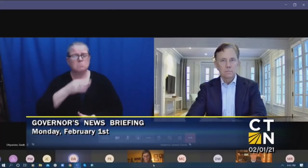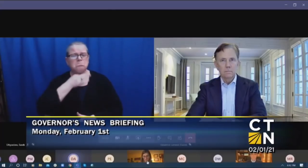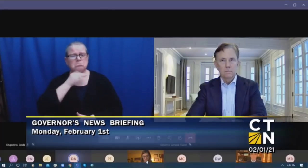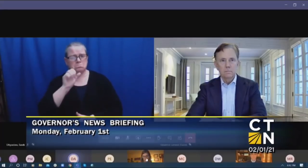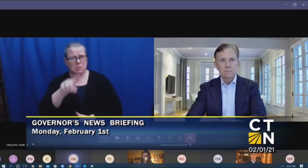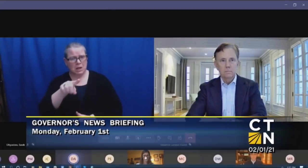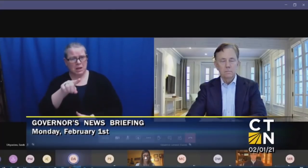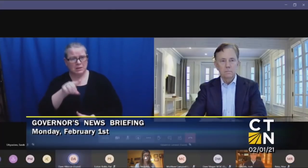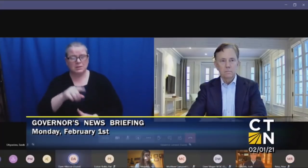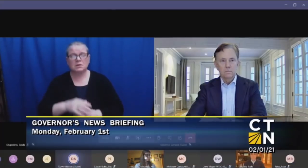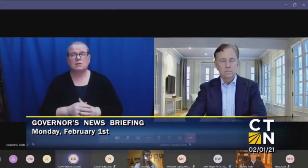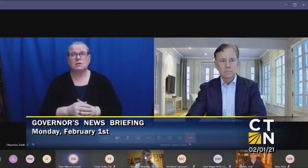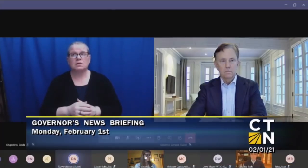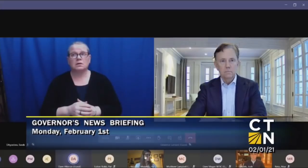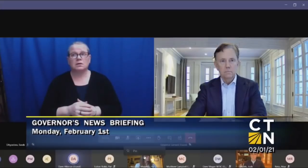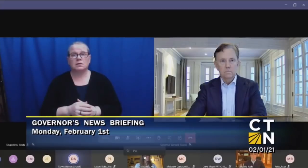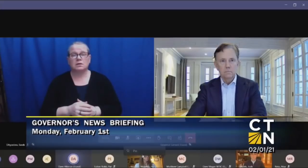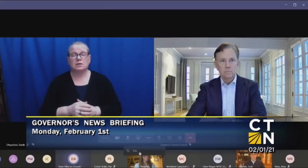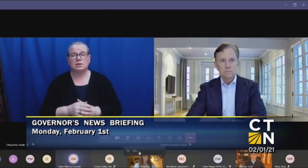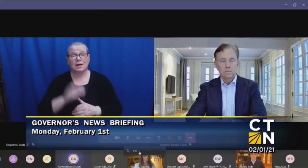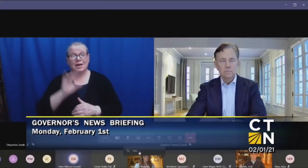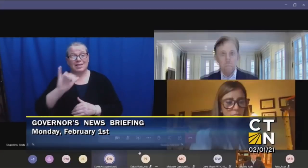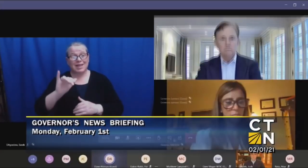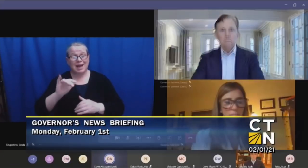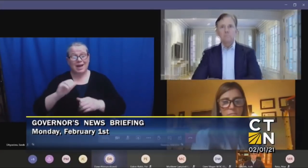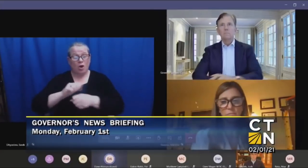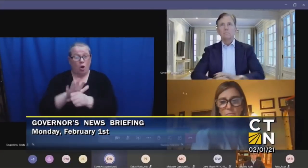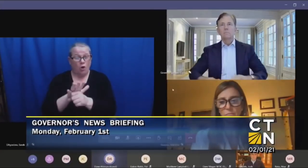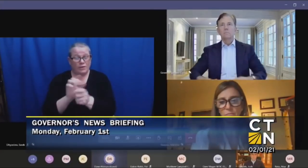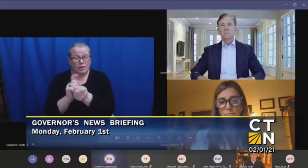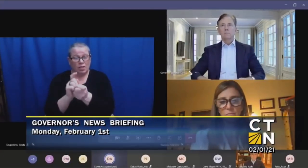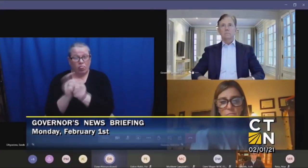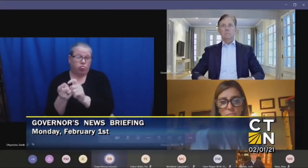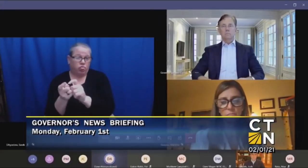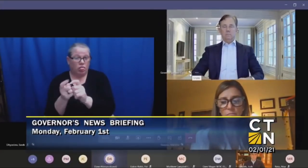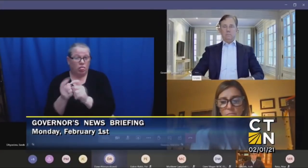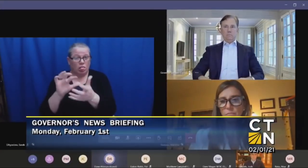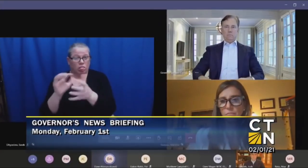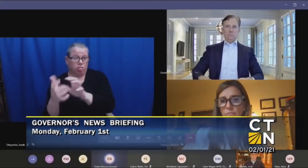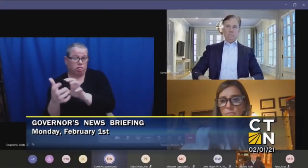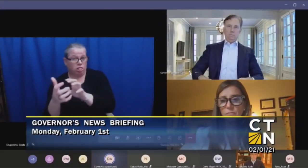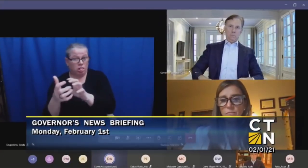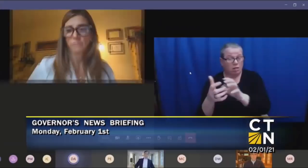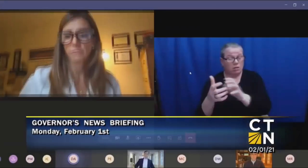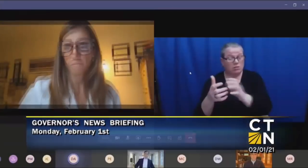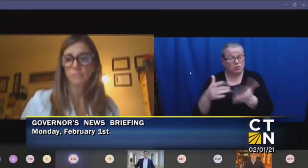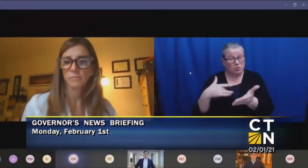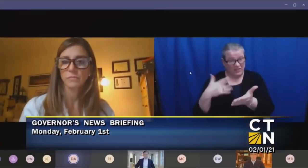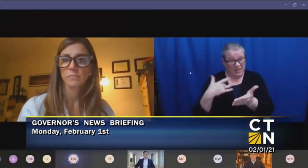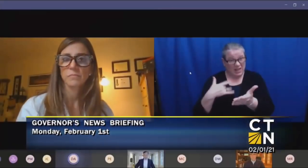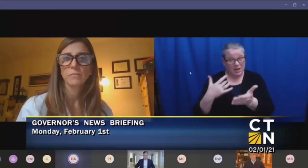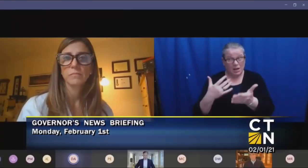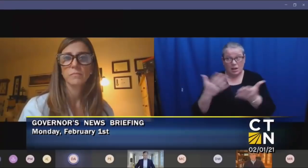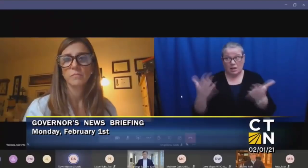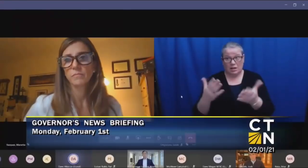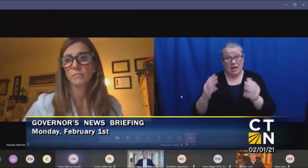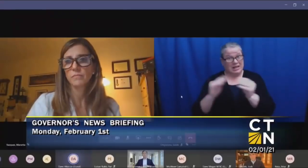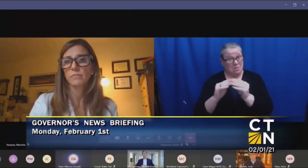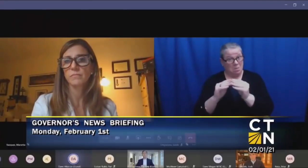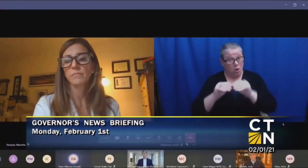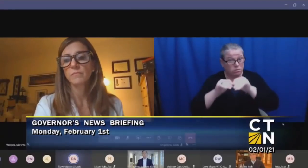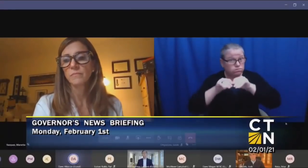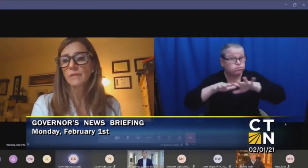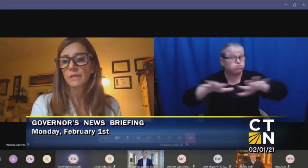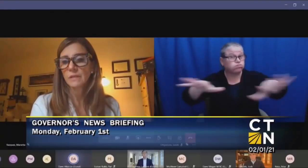do you think that the variant is much more widespread, not only in Connecticut, but across the country than we've seen so